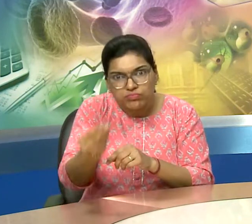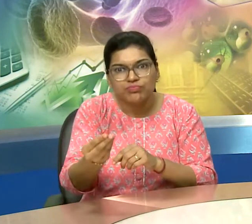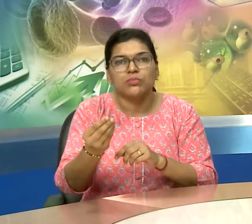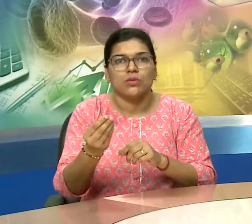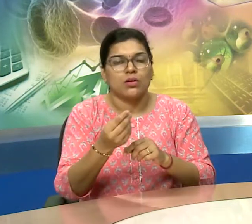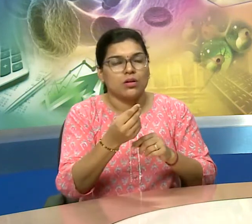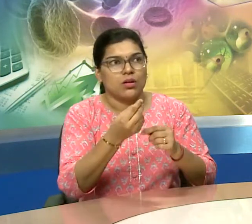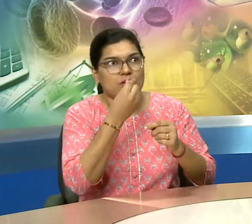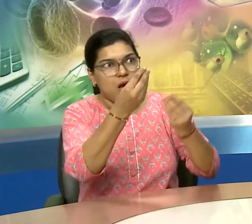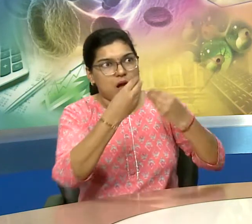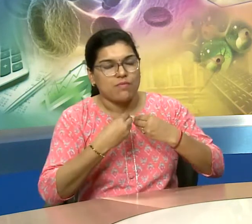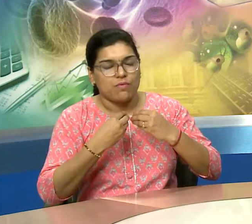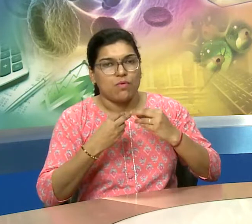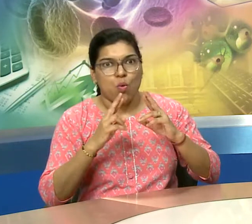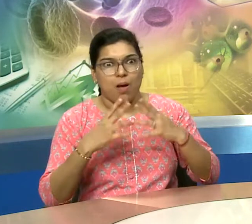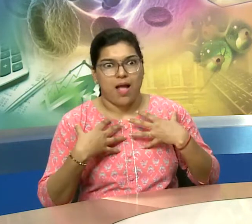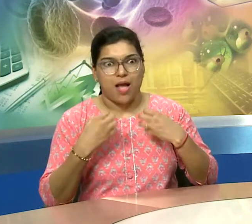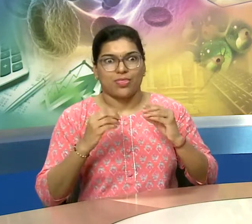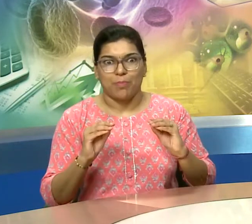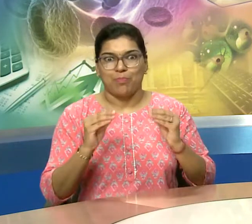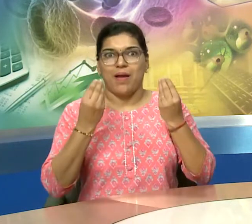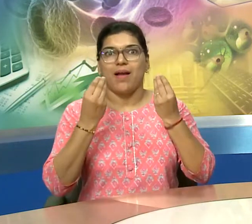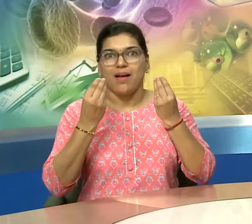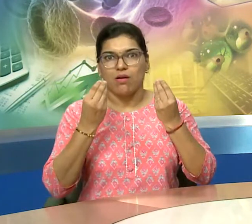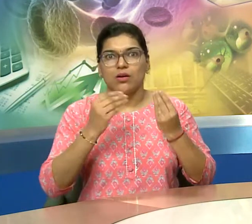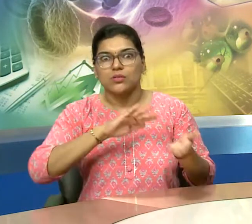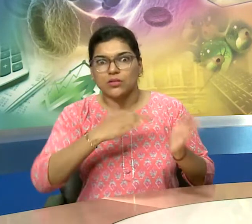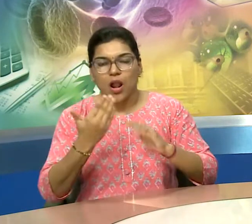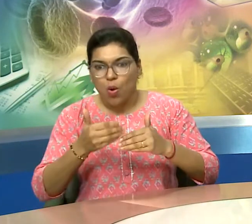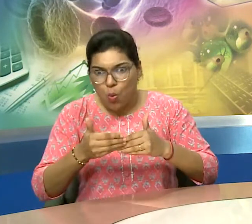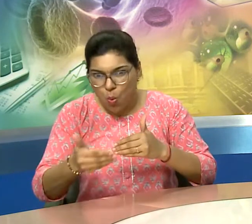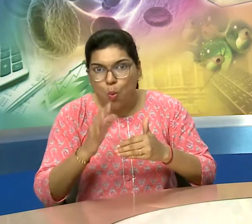It not only prevented death due to epidemics,